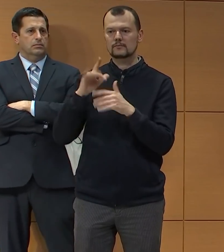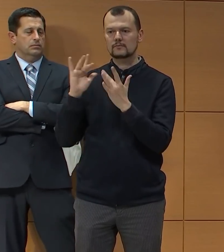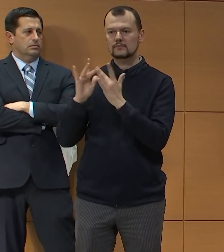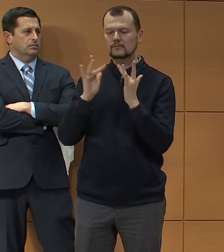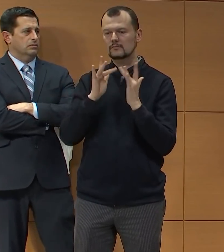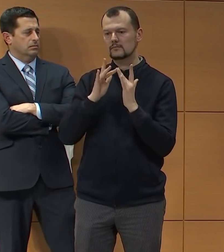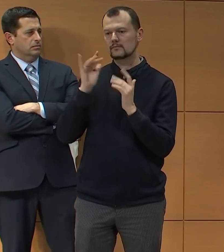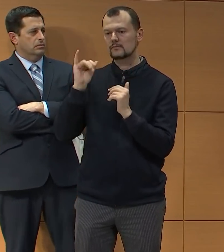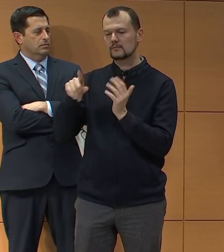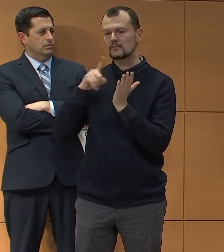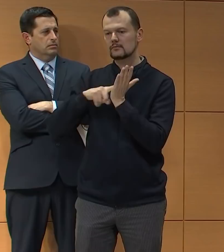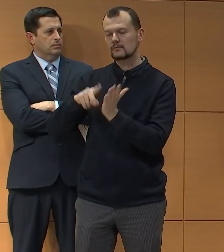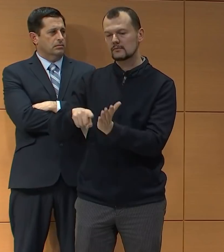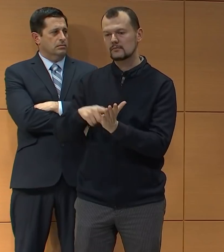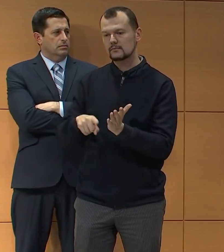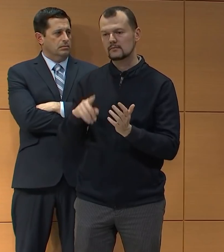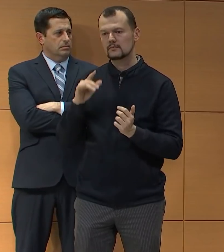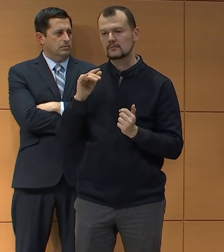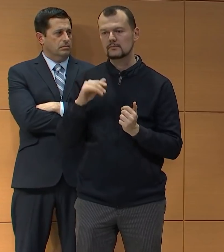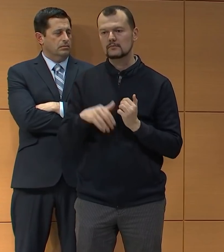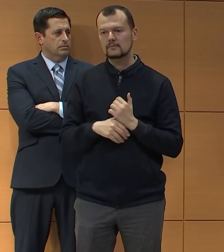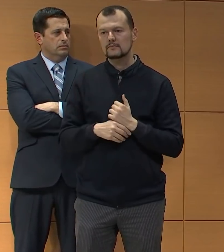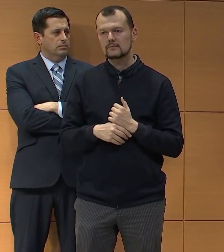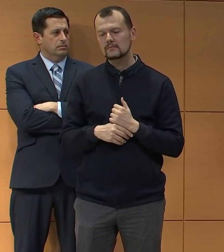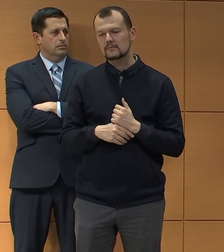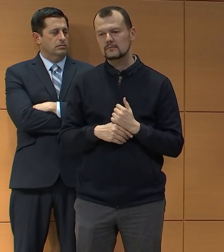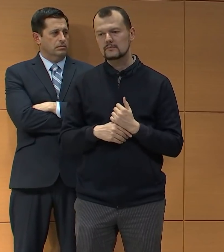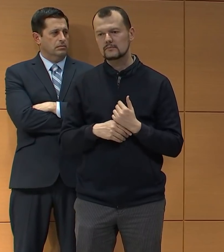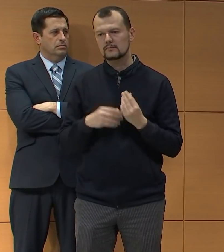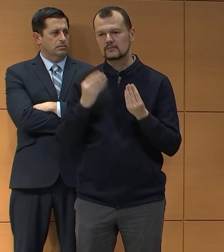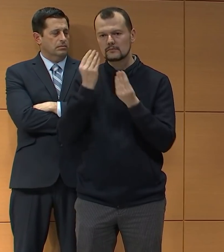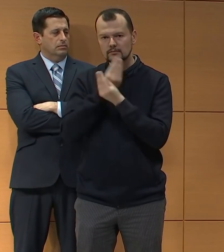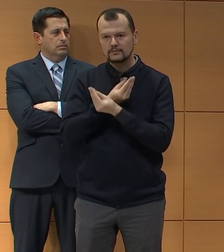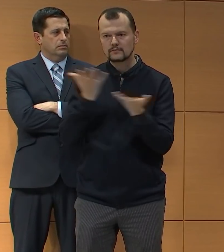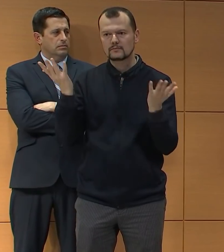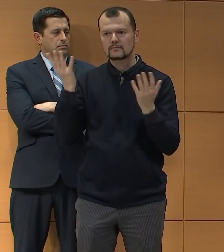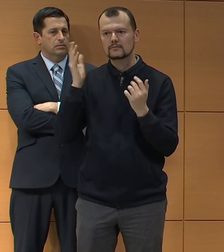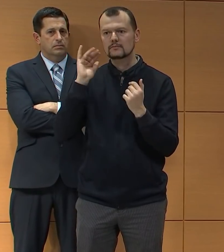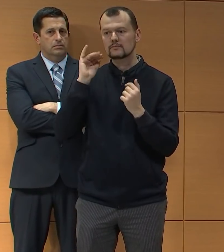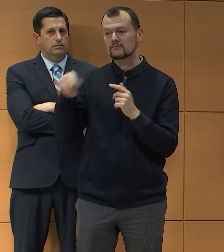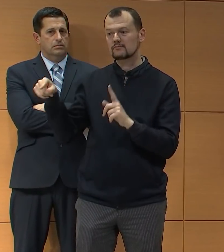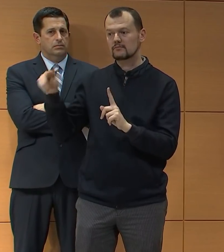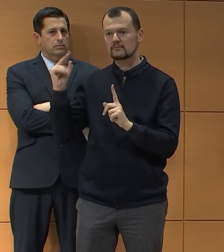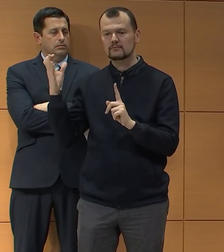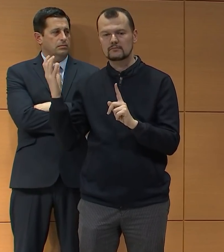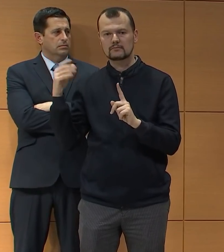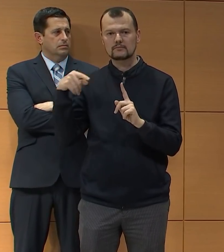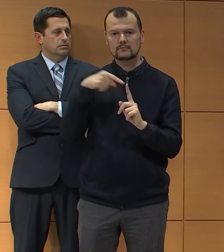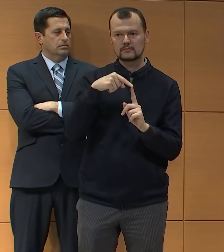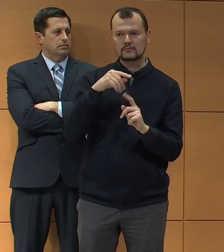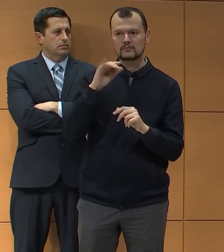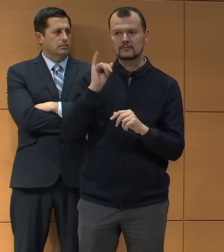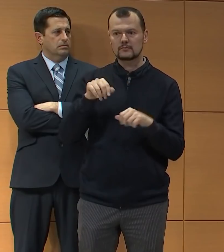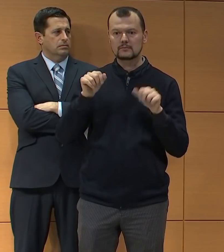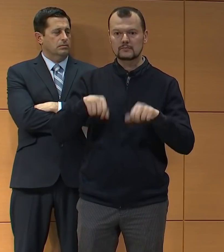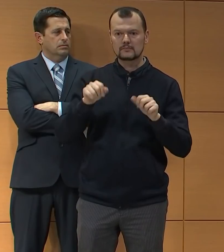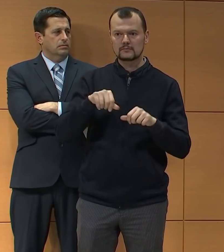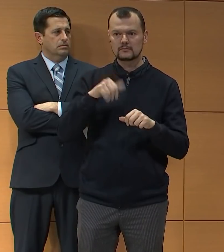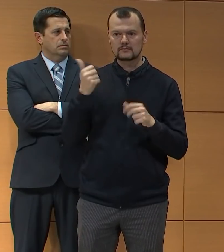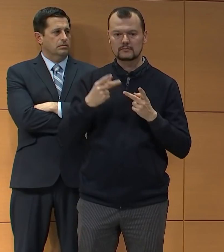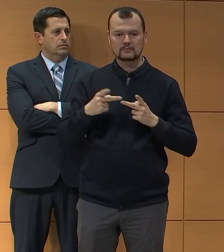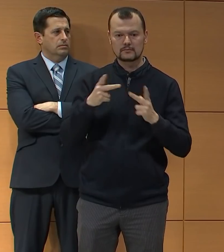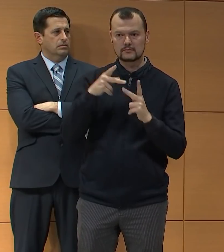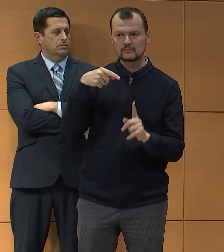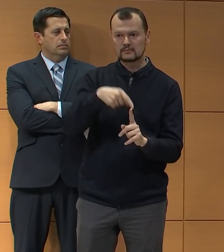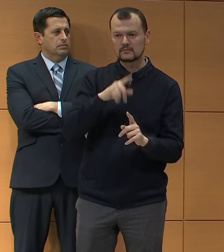then notifies the jurisdiction from whom there could be potential contacts. And so that's how we got notified. And